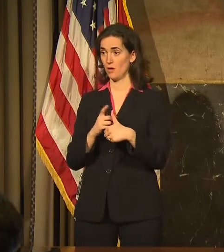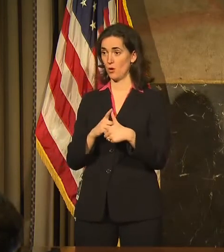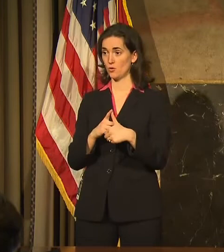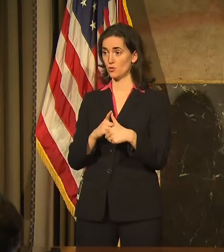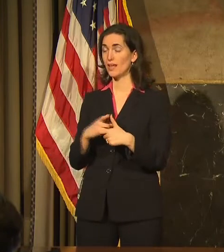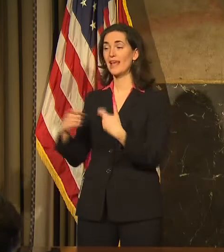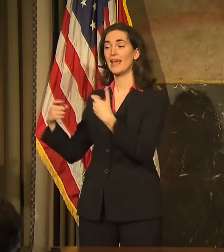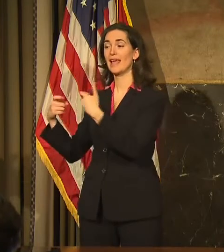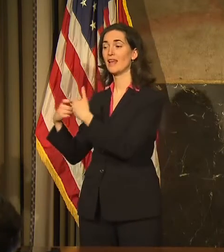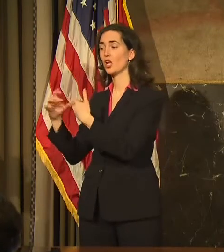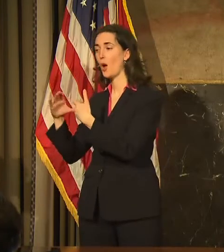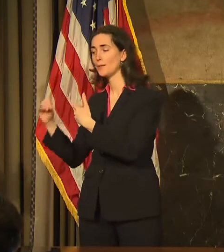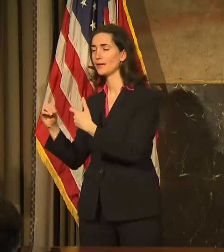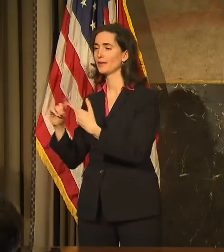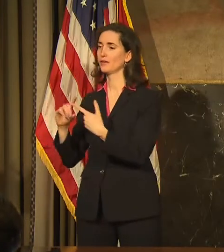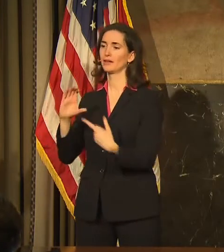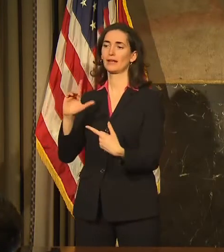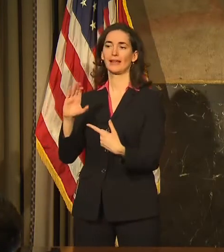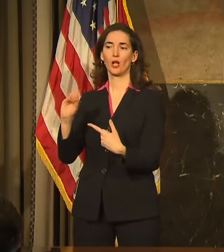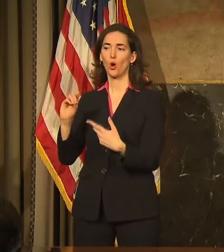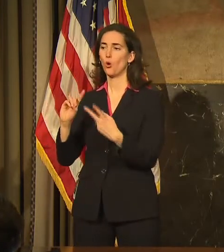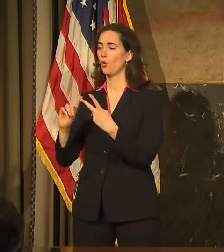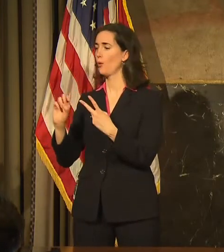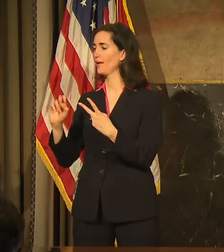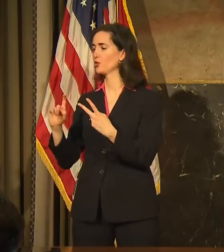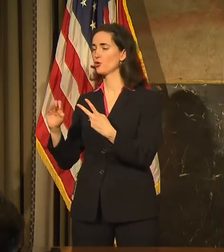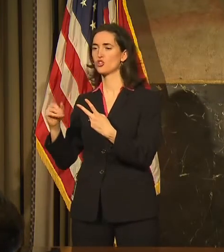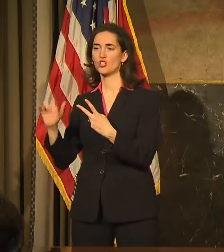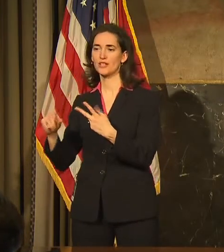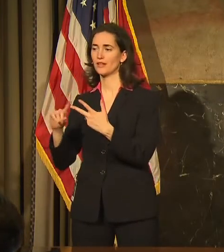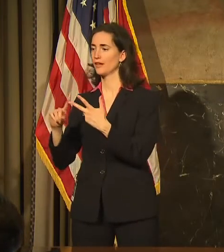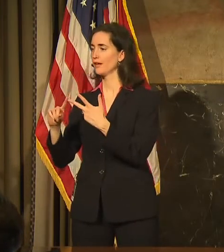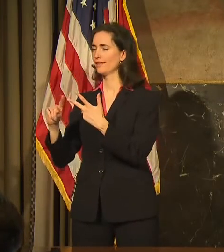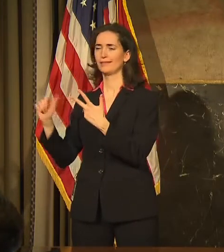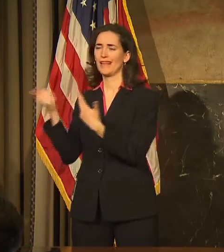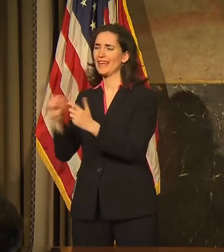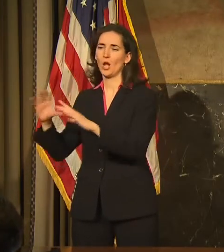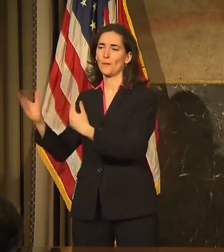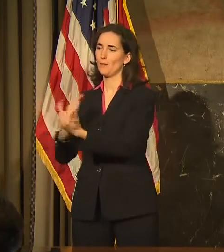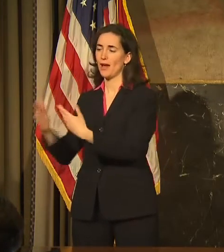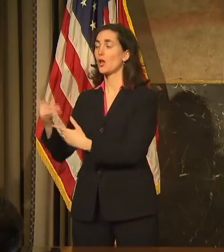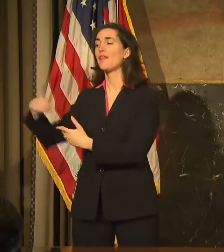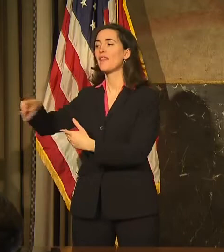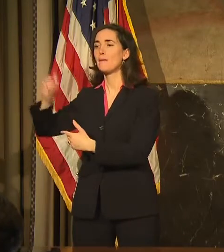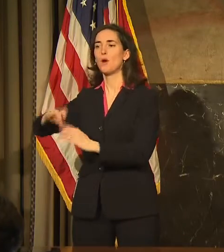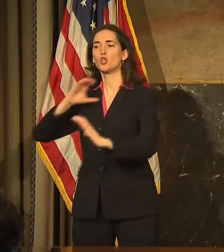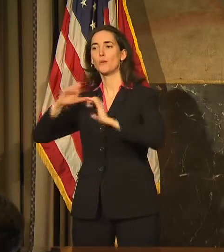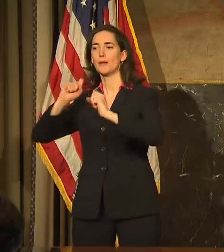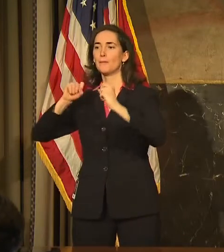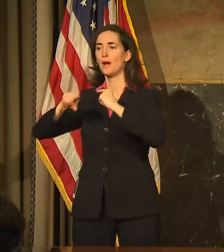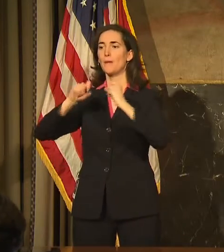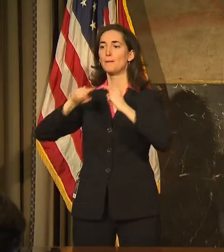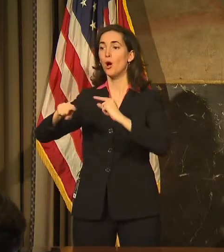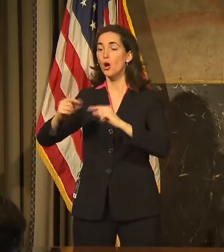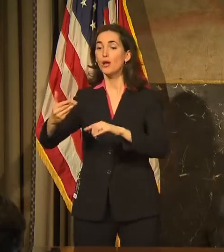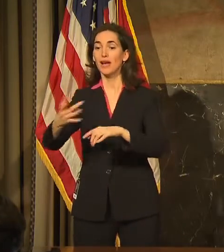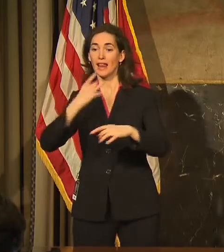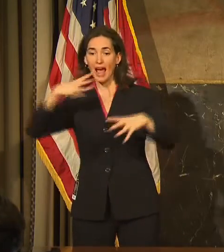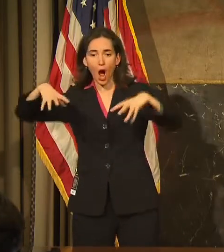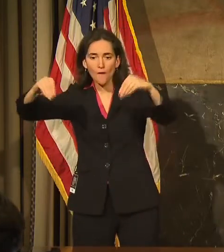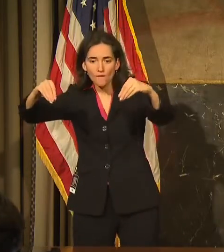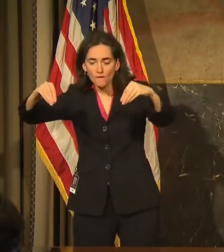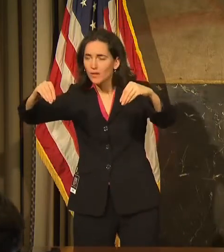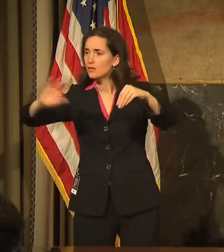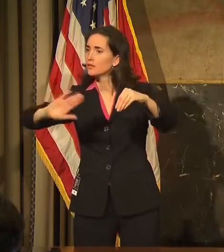whether it's CLECO or Entergy or SWEPCO, whoever it might be, to provide as much communication in advance of these events happening as